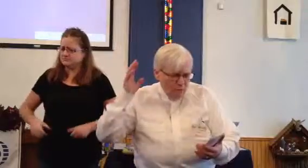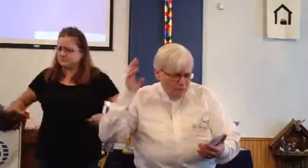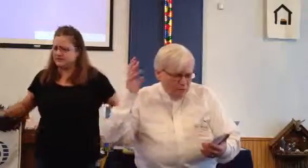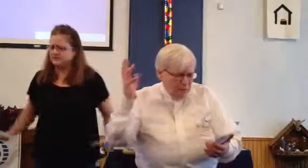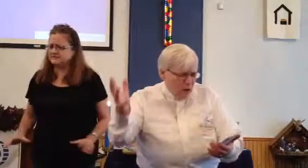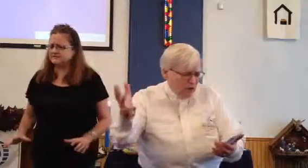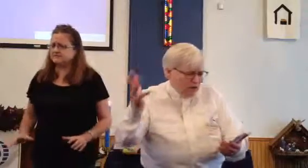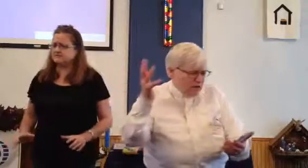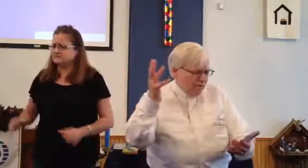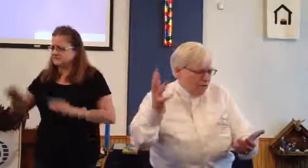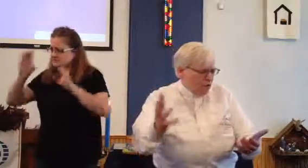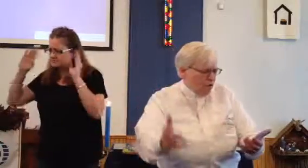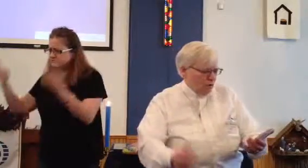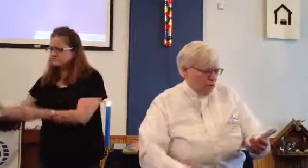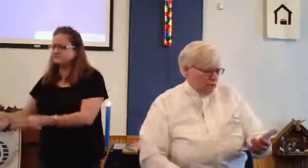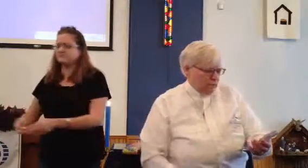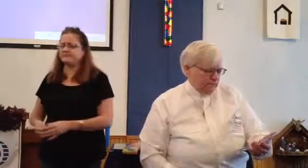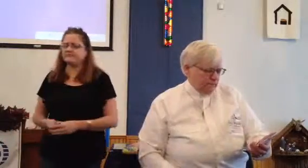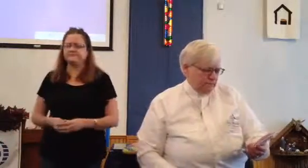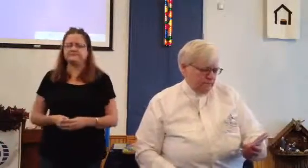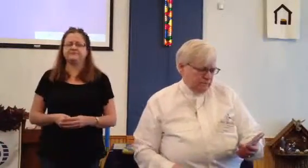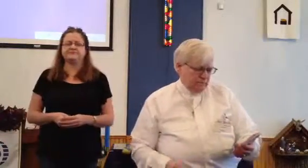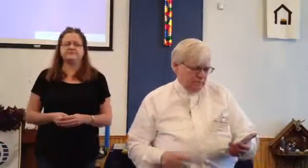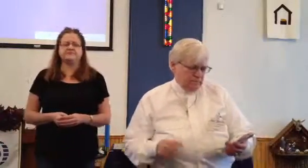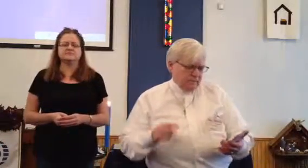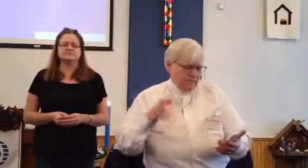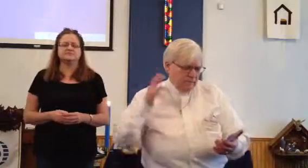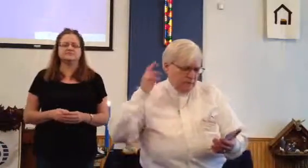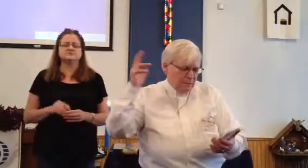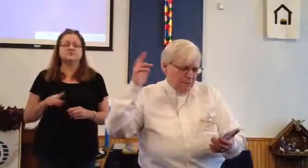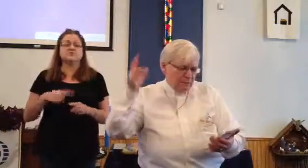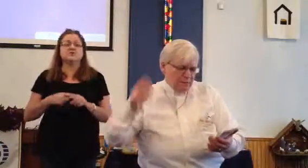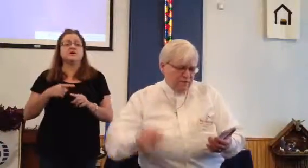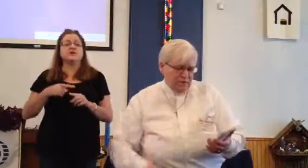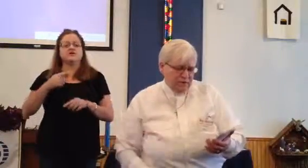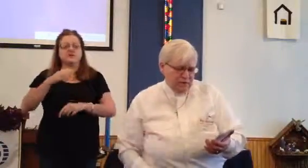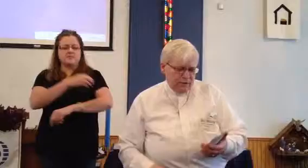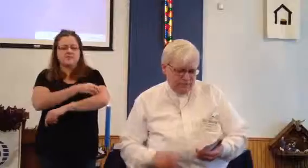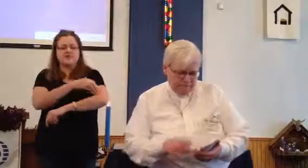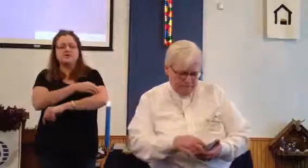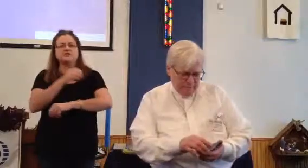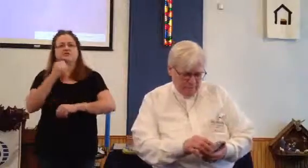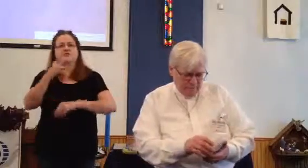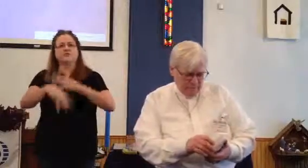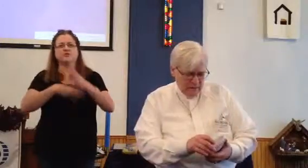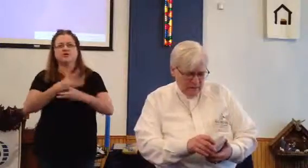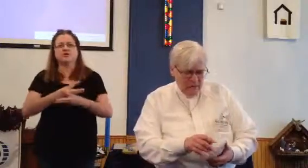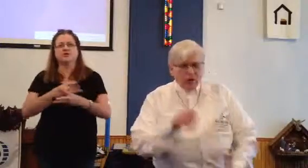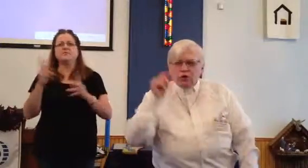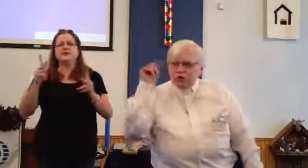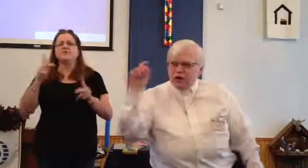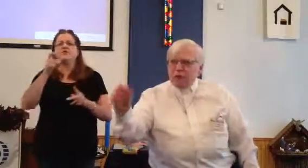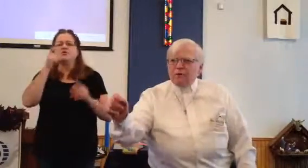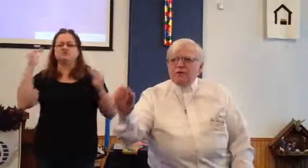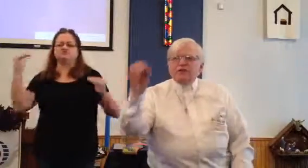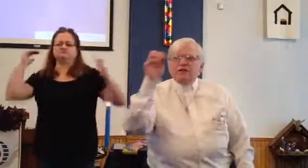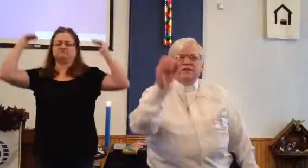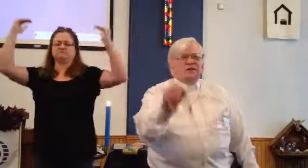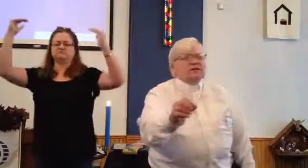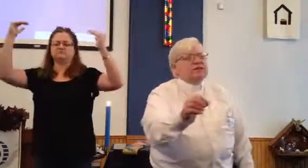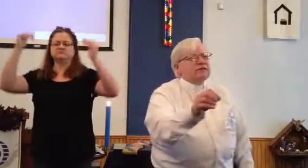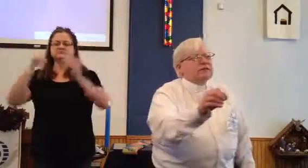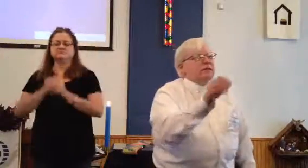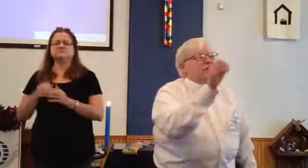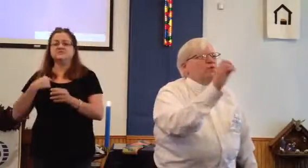When the powers of the world, the people of privilege, treat our brothers